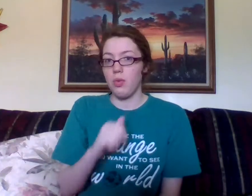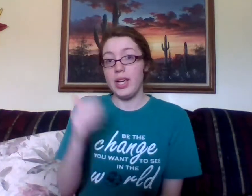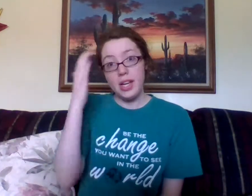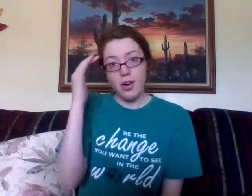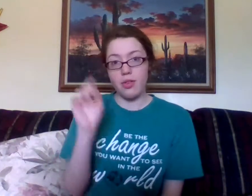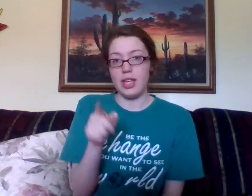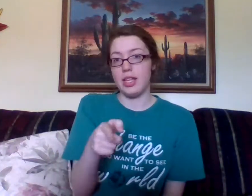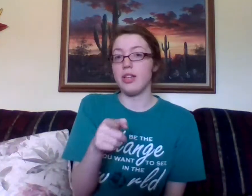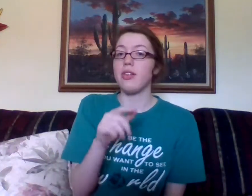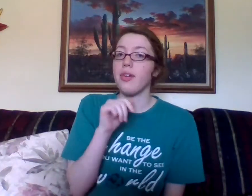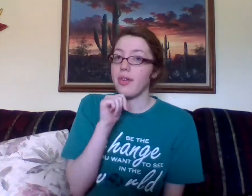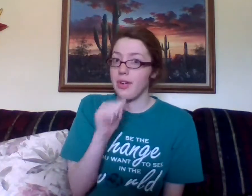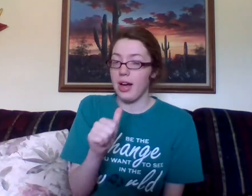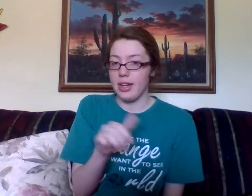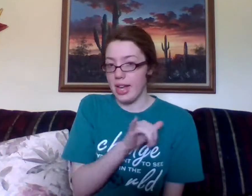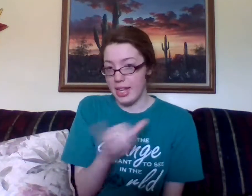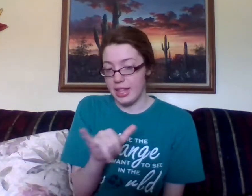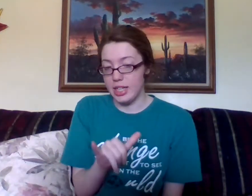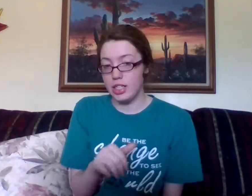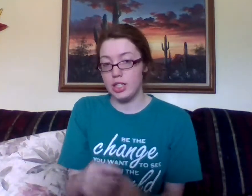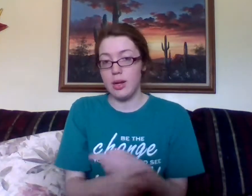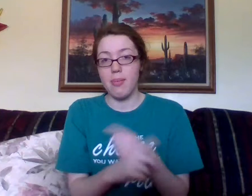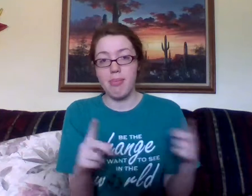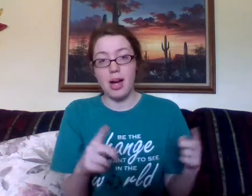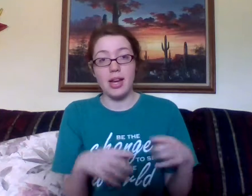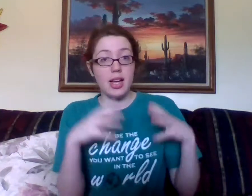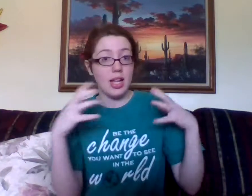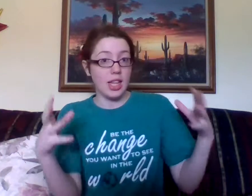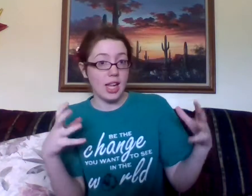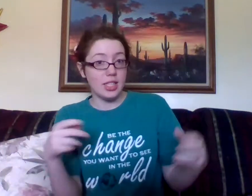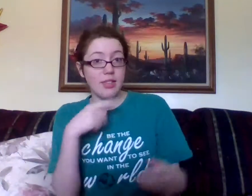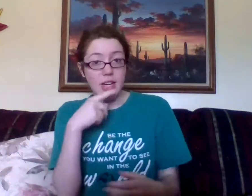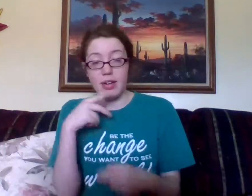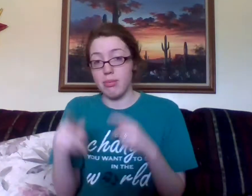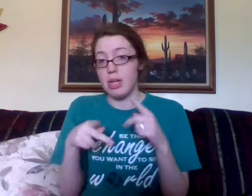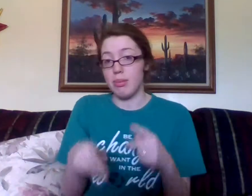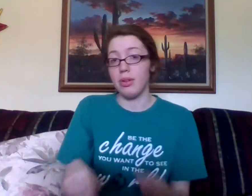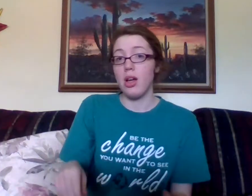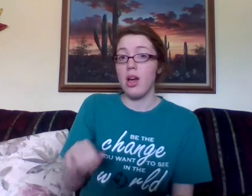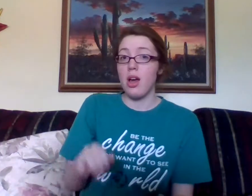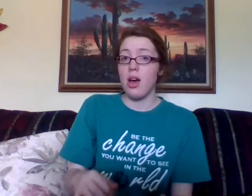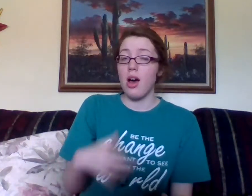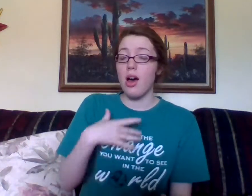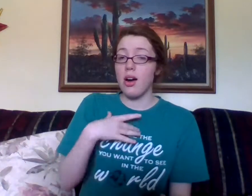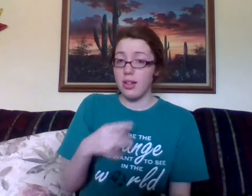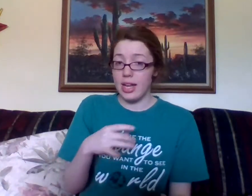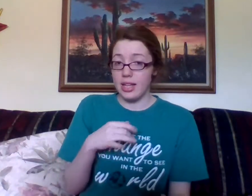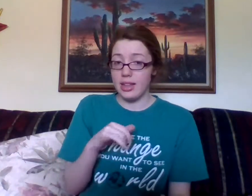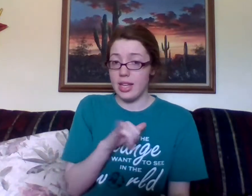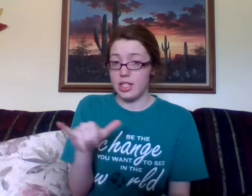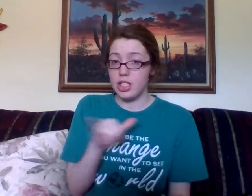we know that you are not like this, but lots of hearing people are like this.